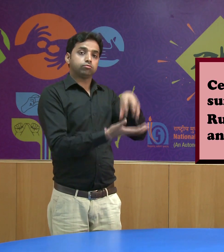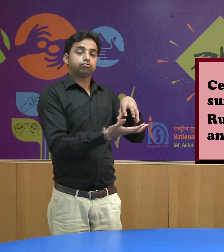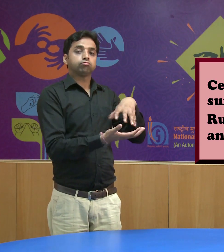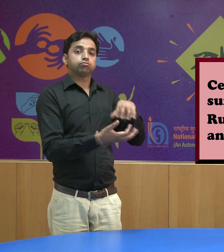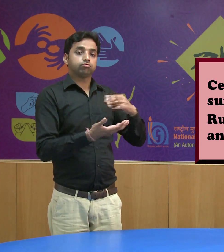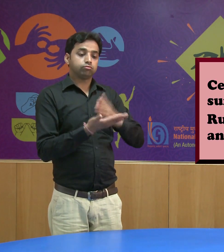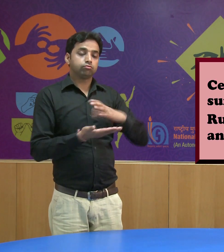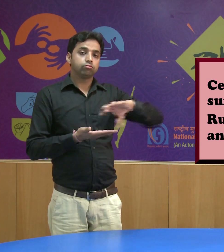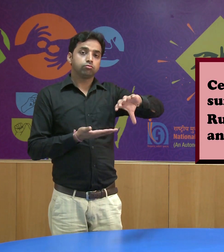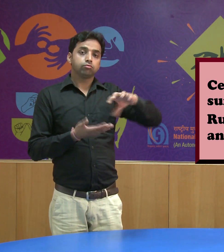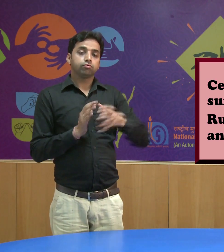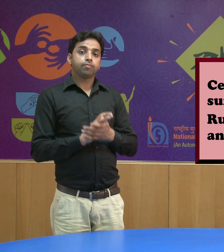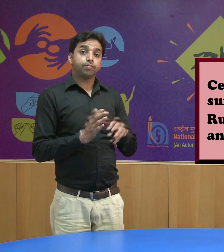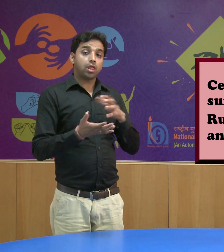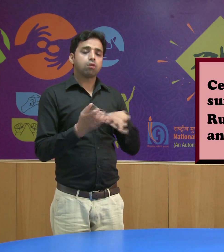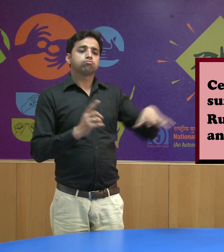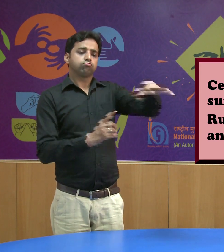that is surrounded by China,